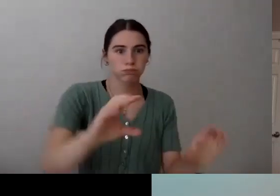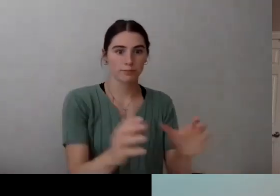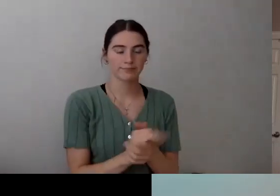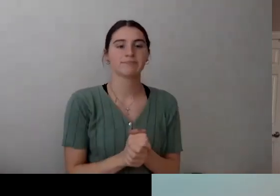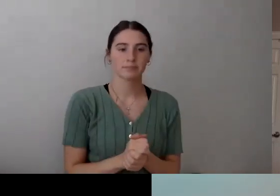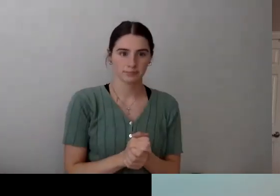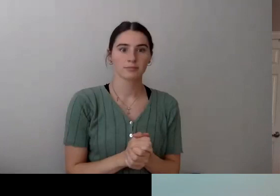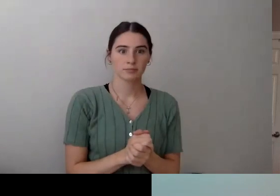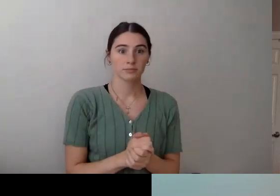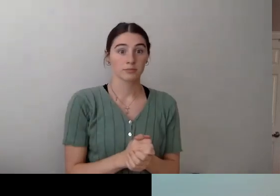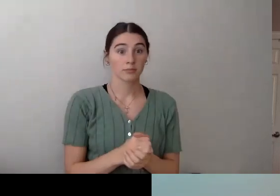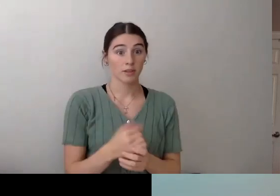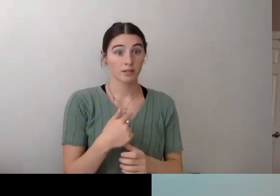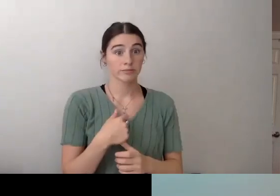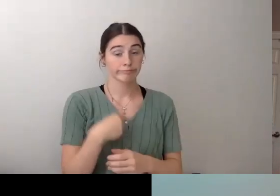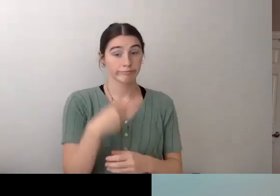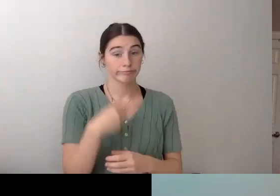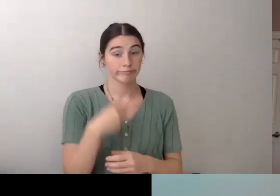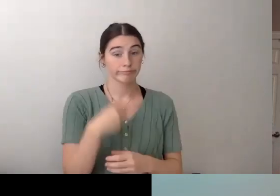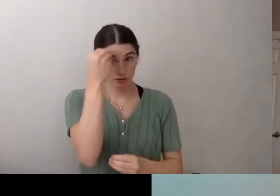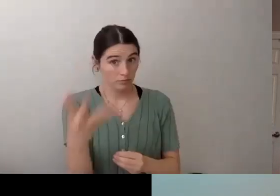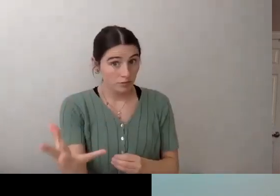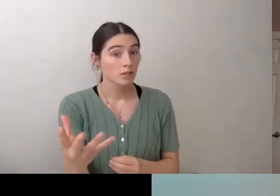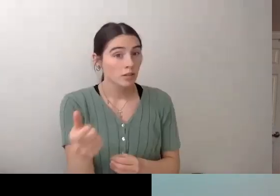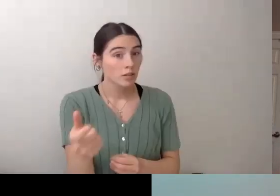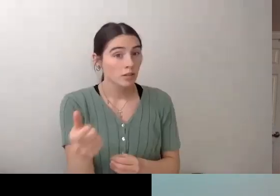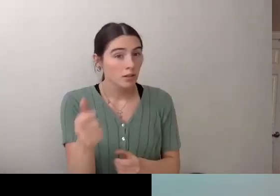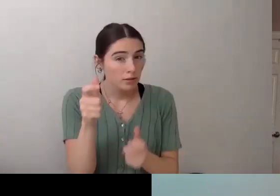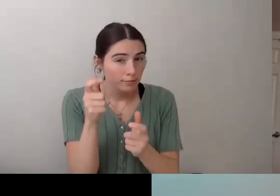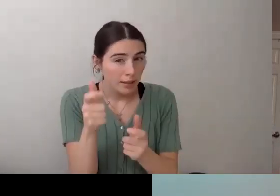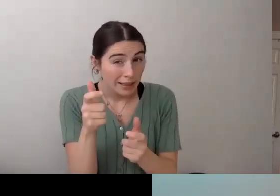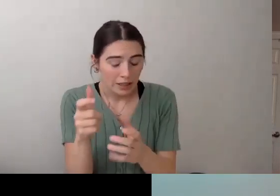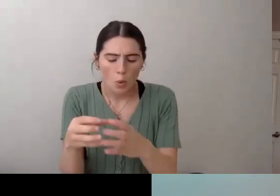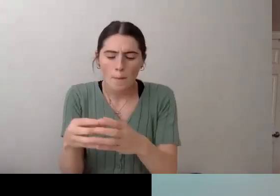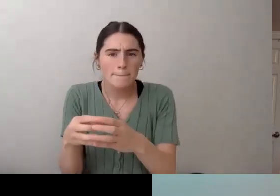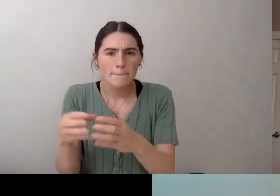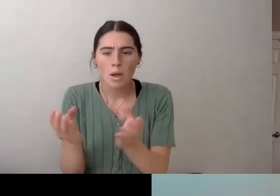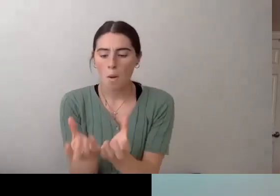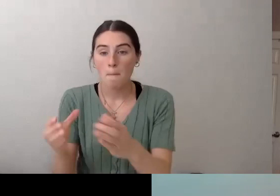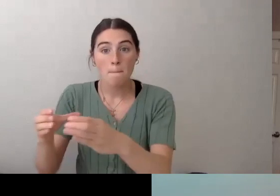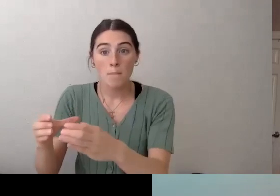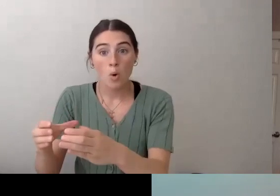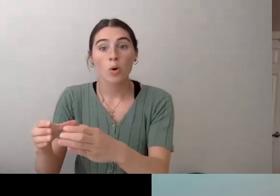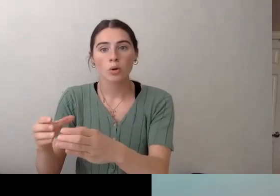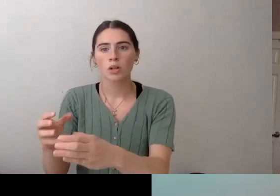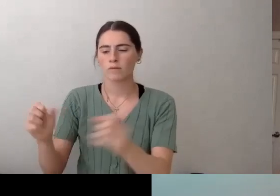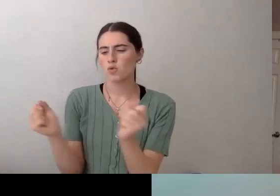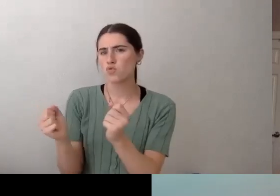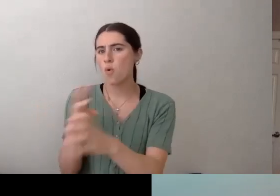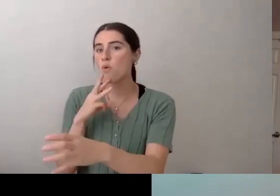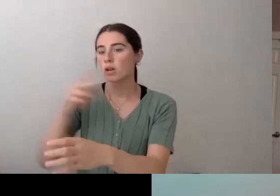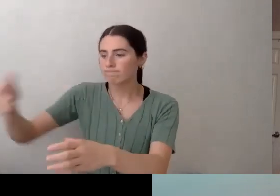And now I recommend having a little bowl of cold water so that when you are balling up your